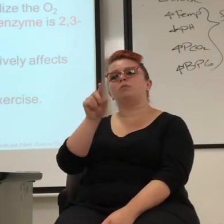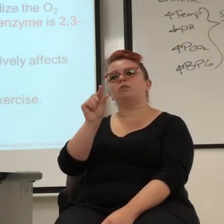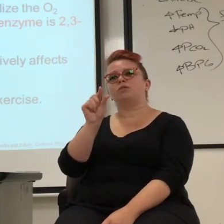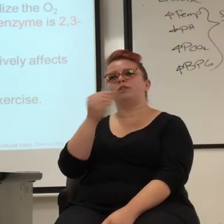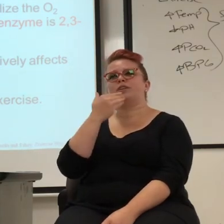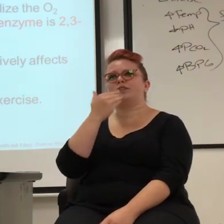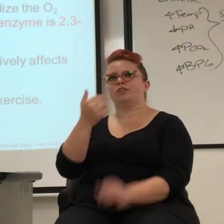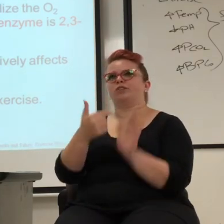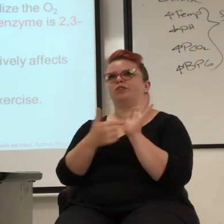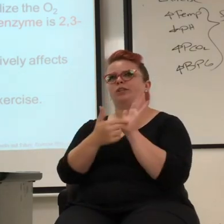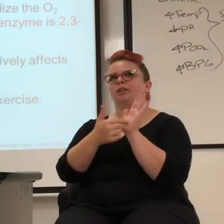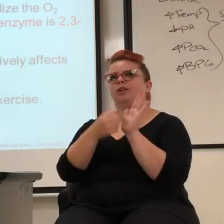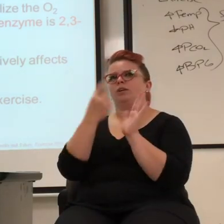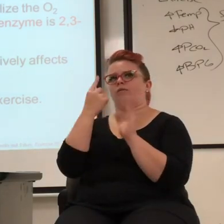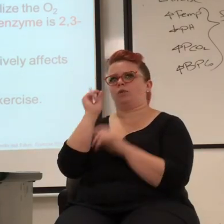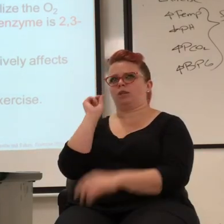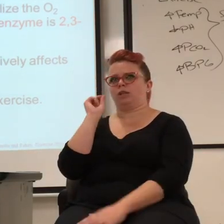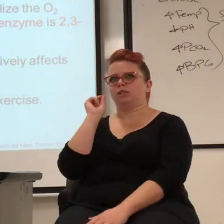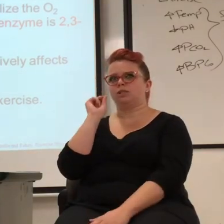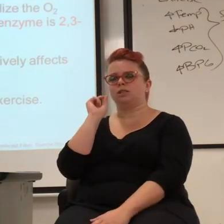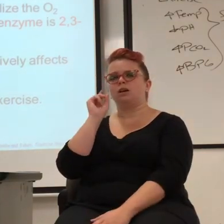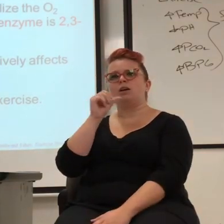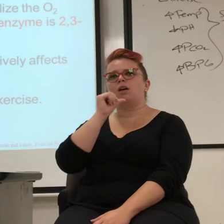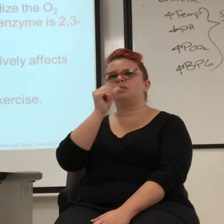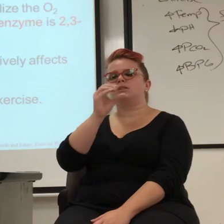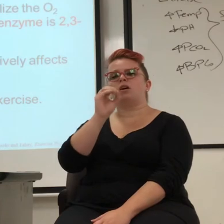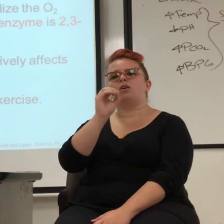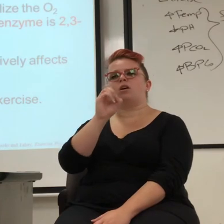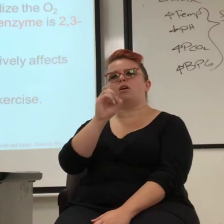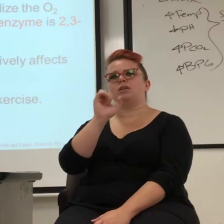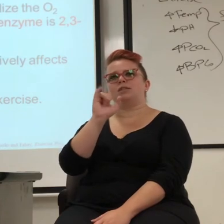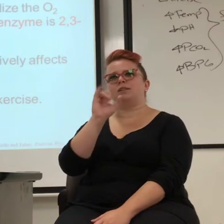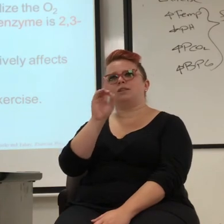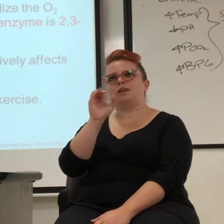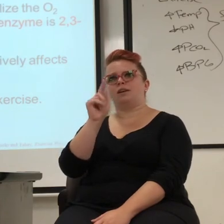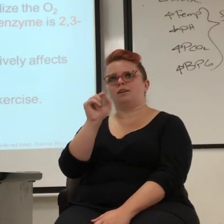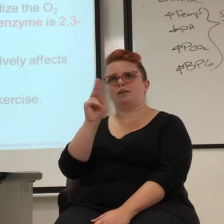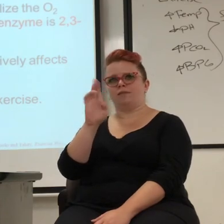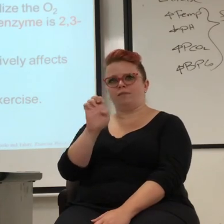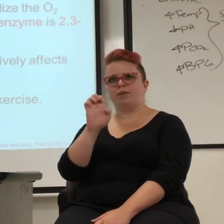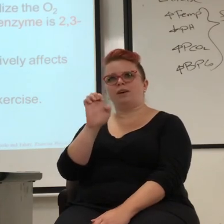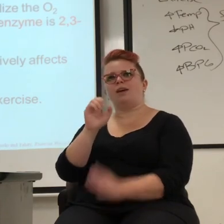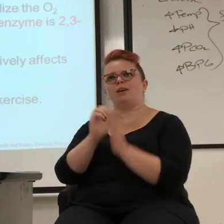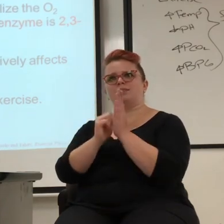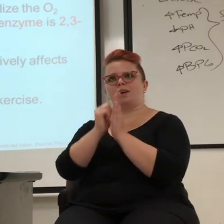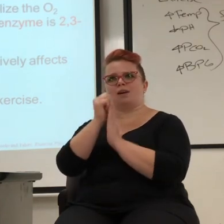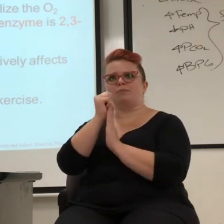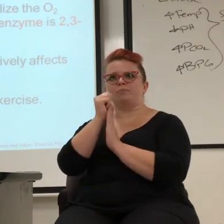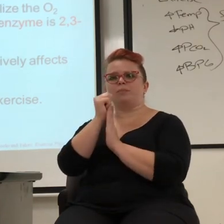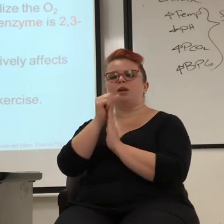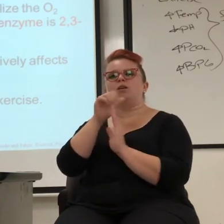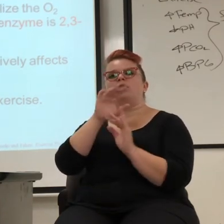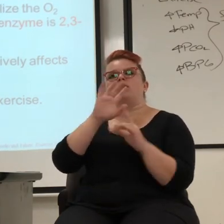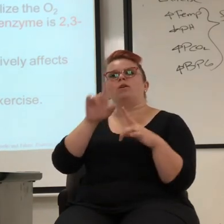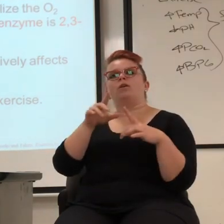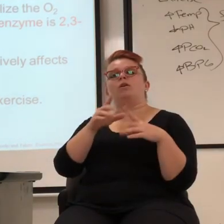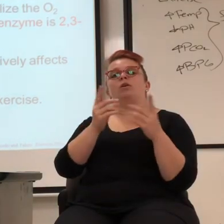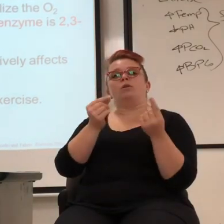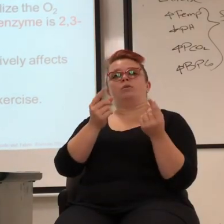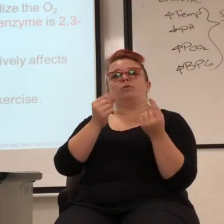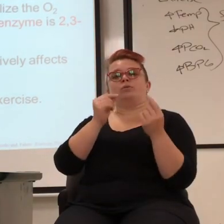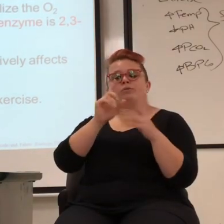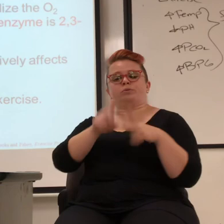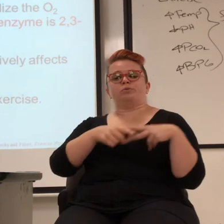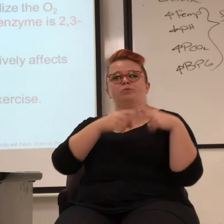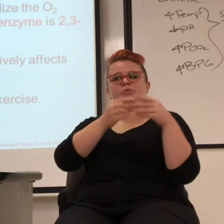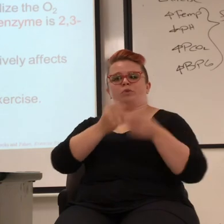this. It's a non-oxidative enzyme, BPG is. And what it does to facilitate the oxygen unloading, when